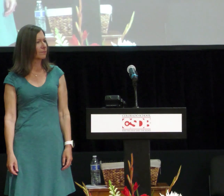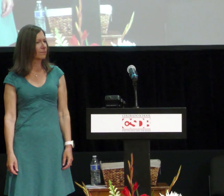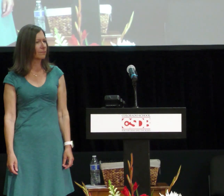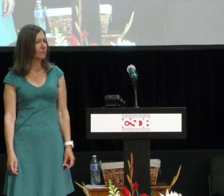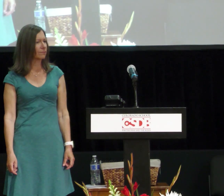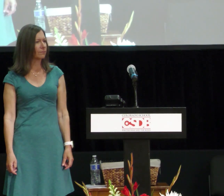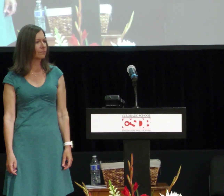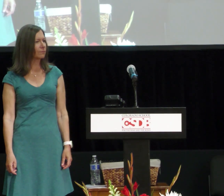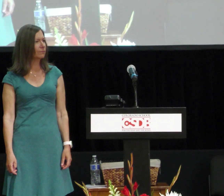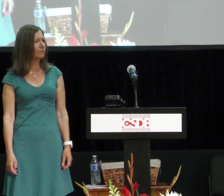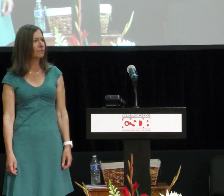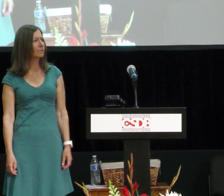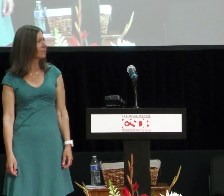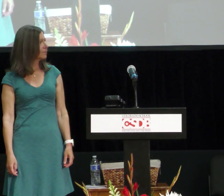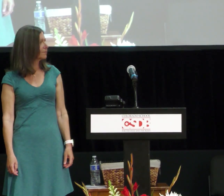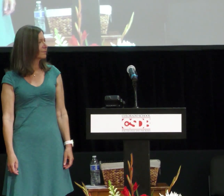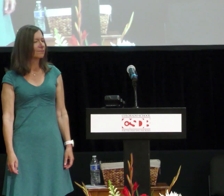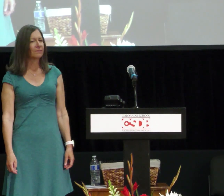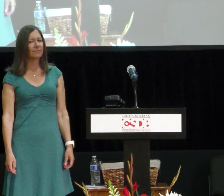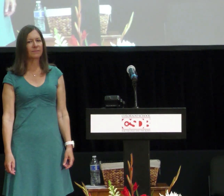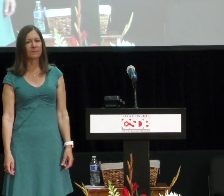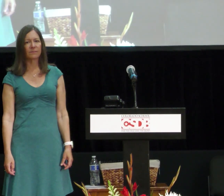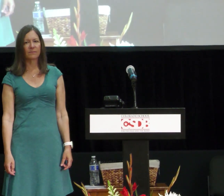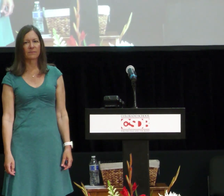Stella Wiggins Wilkins approaches the front of the stage.